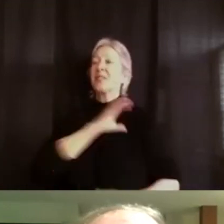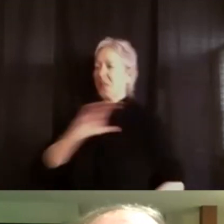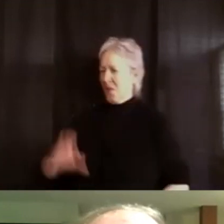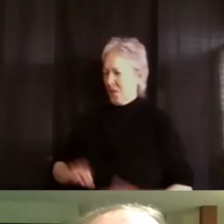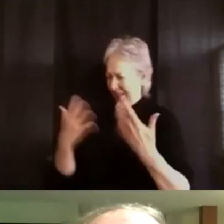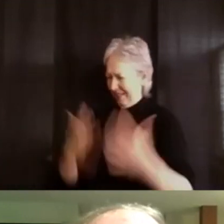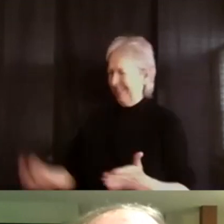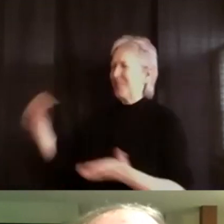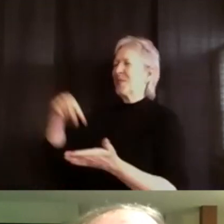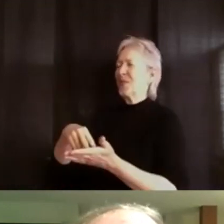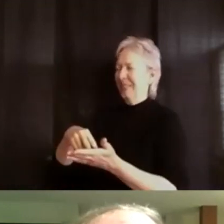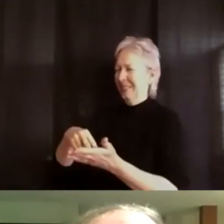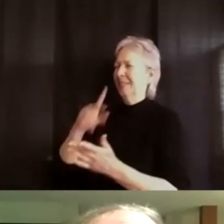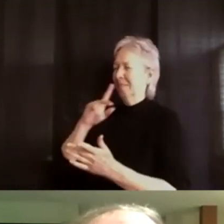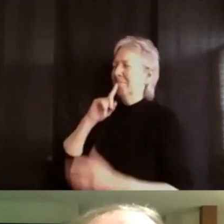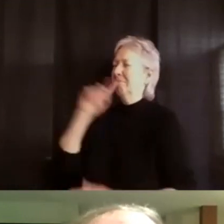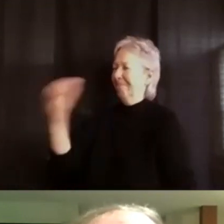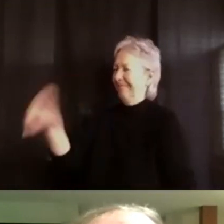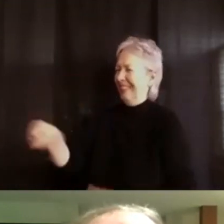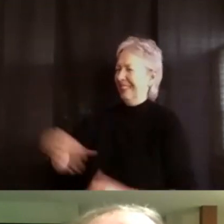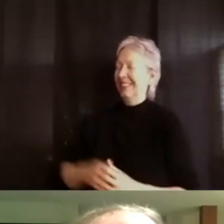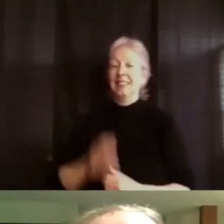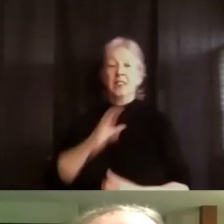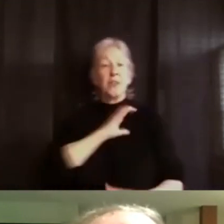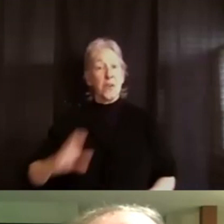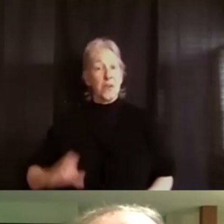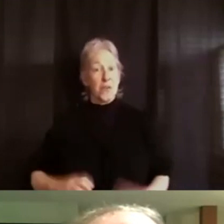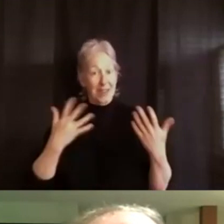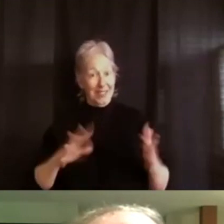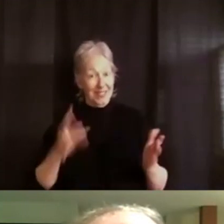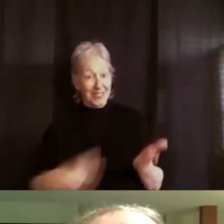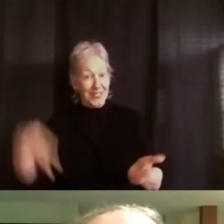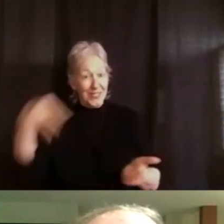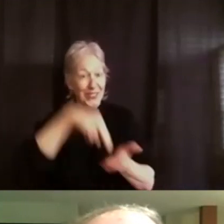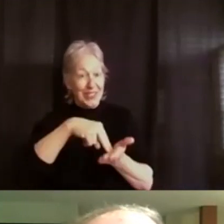Christ is risen indeed. Christ is risen.